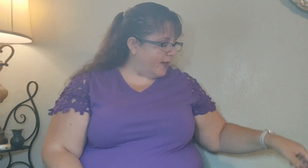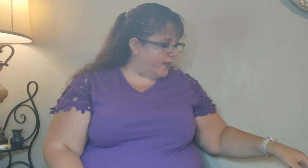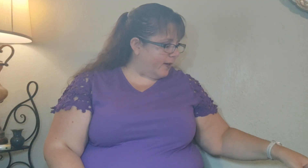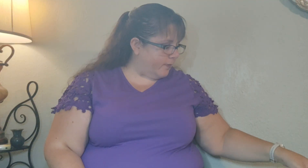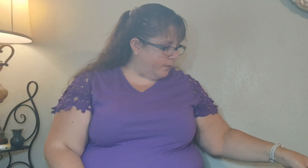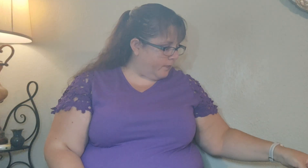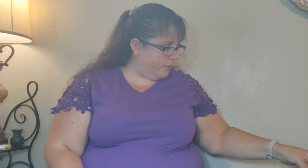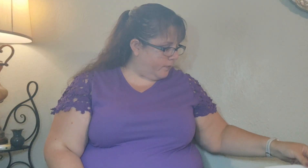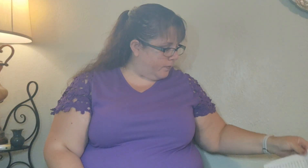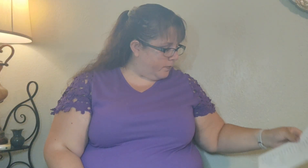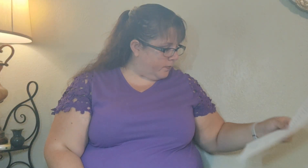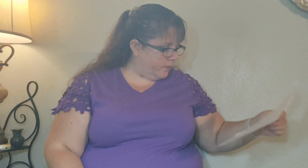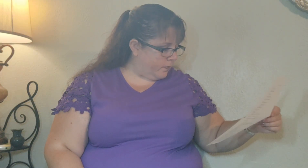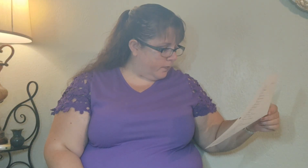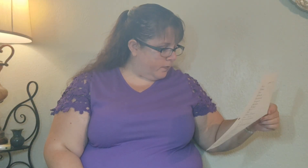that.